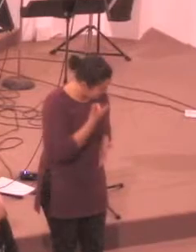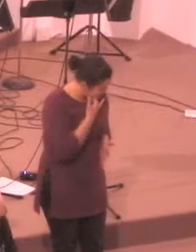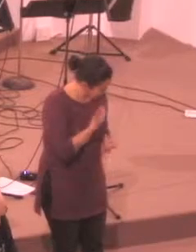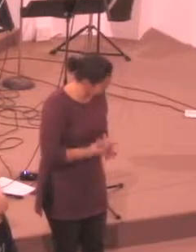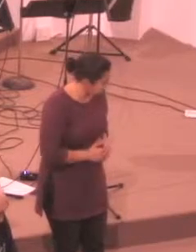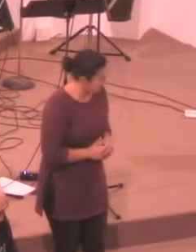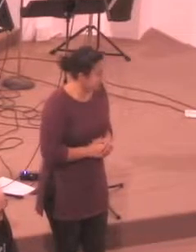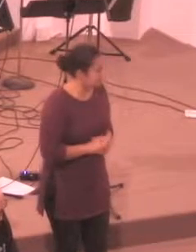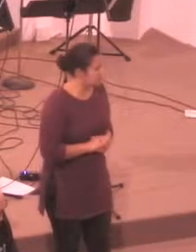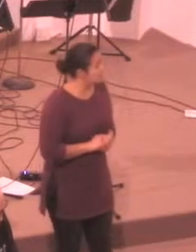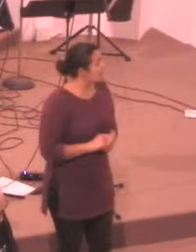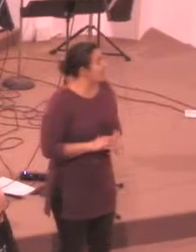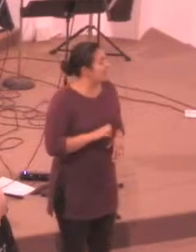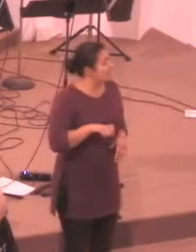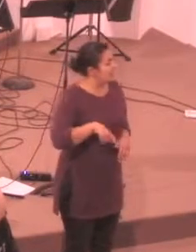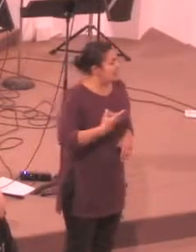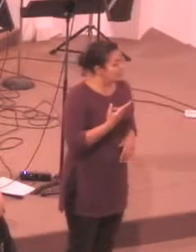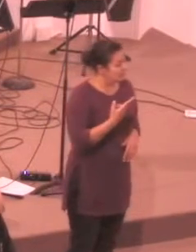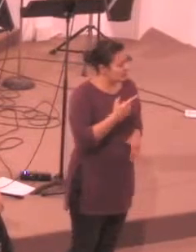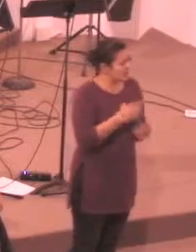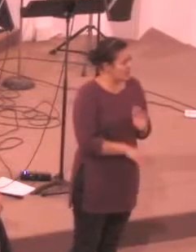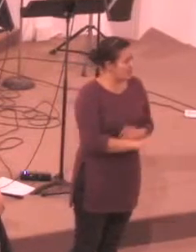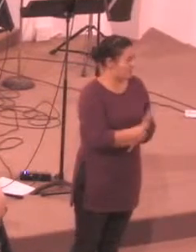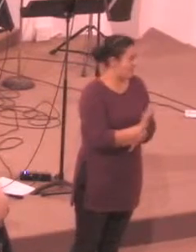Ephesians chapter 5.